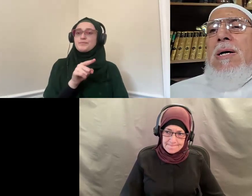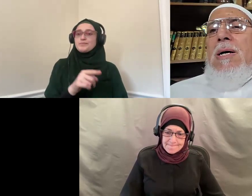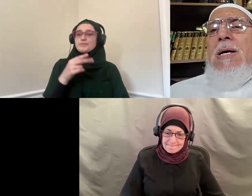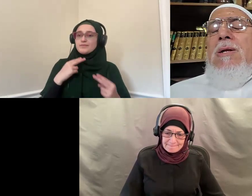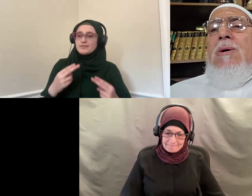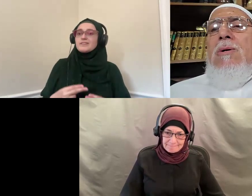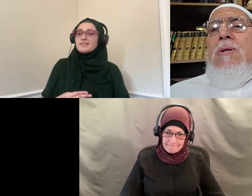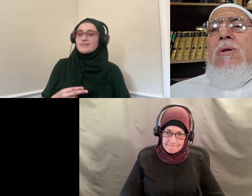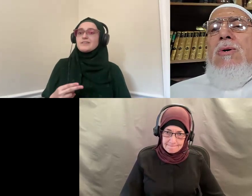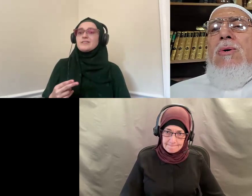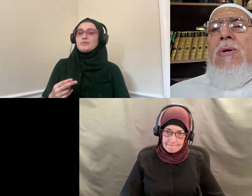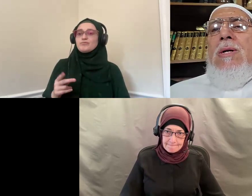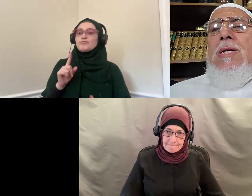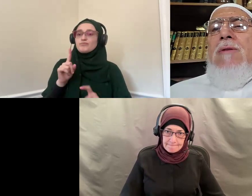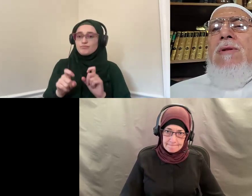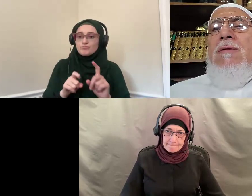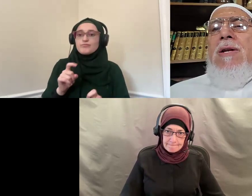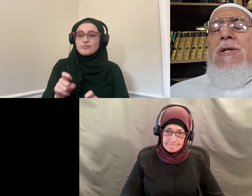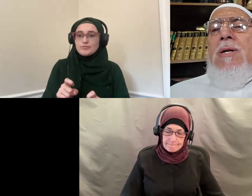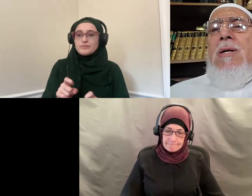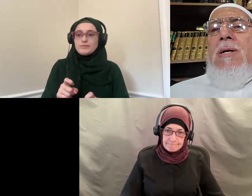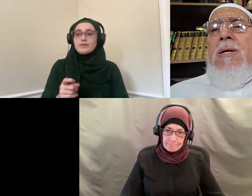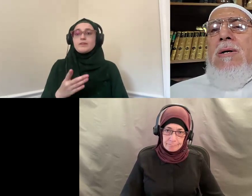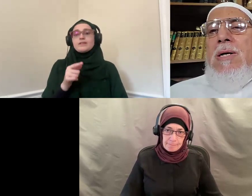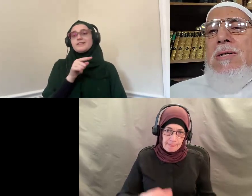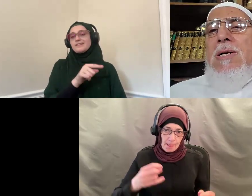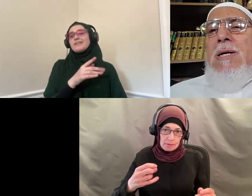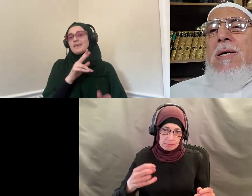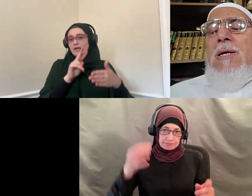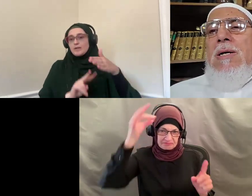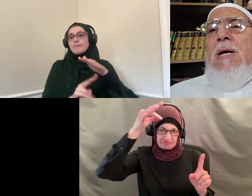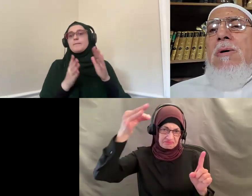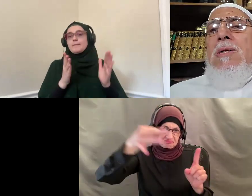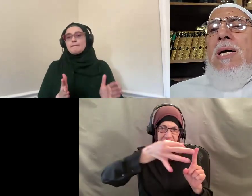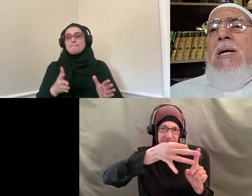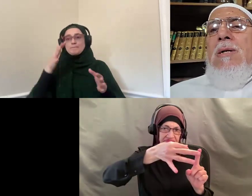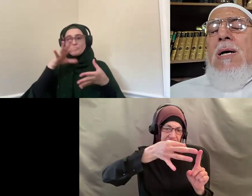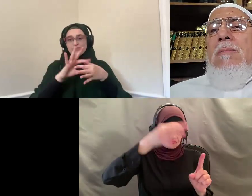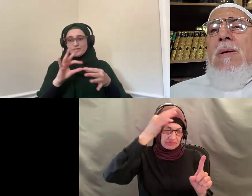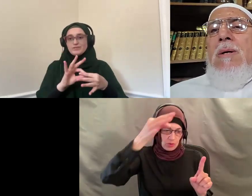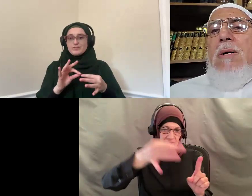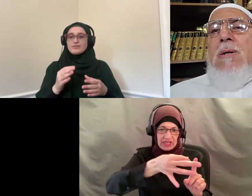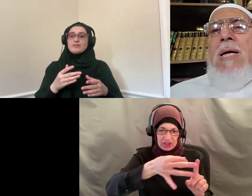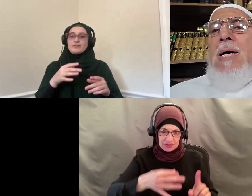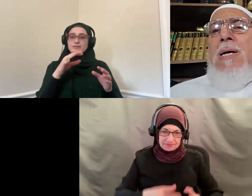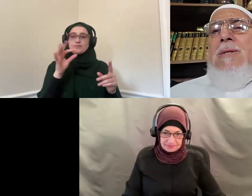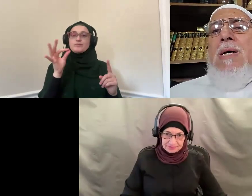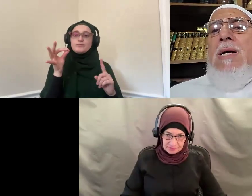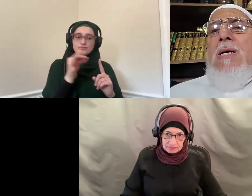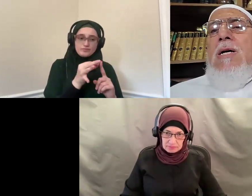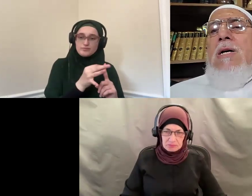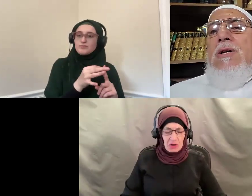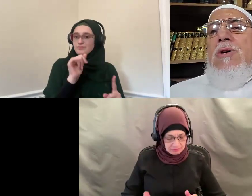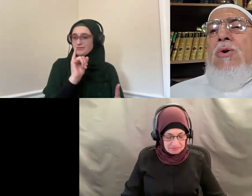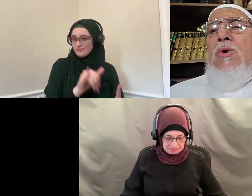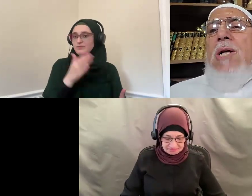earlier and those who received the revelation recently in our day and time. The ayah is